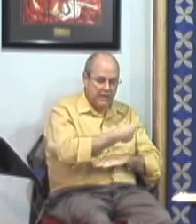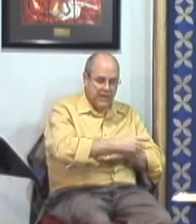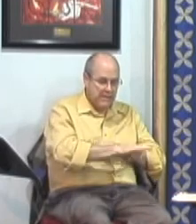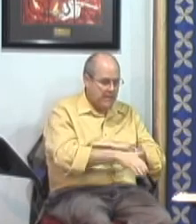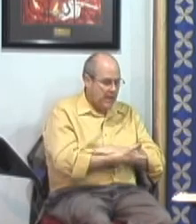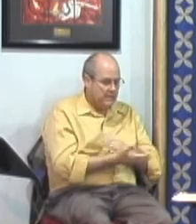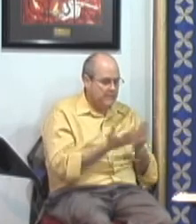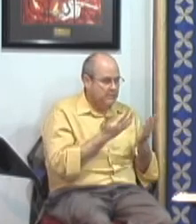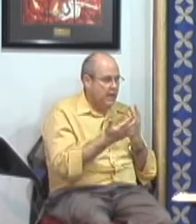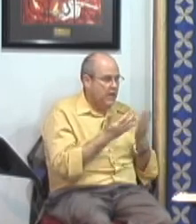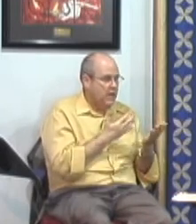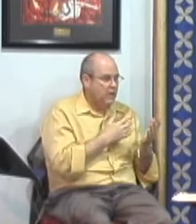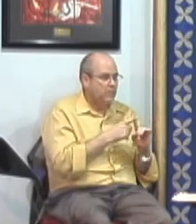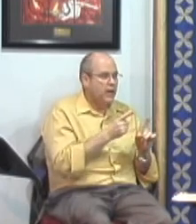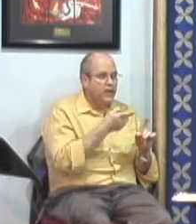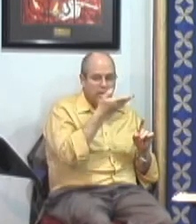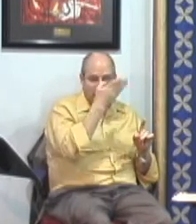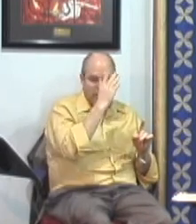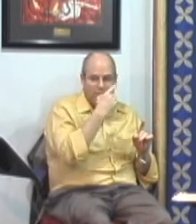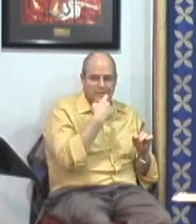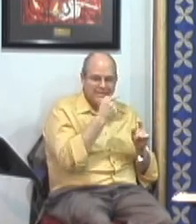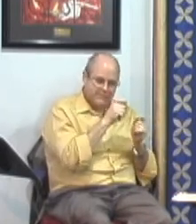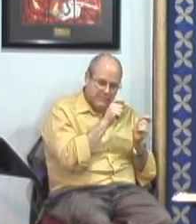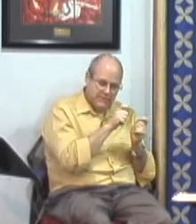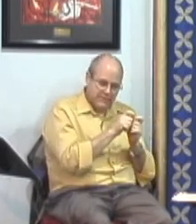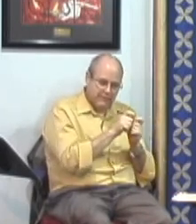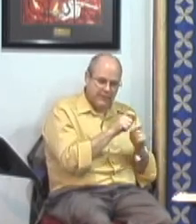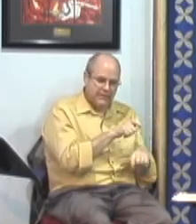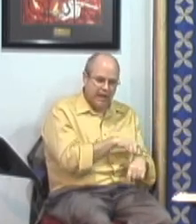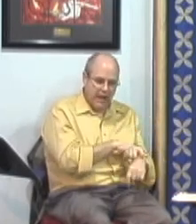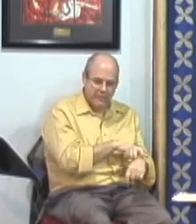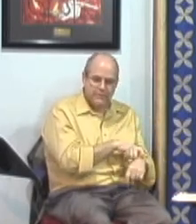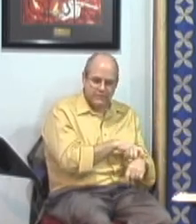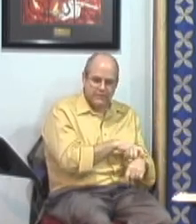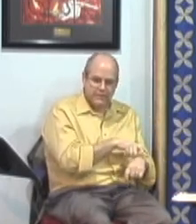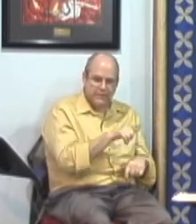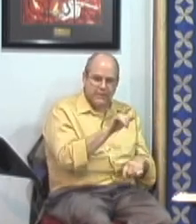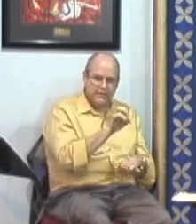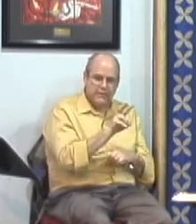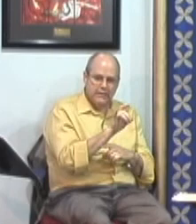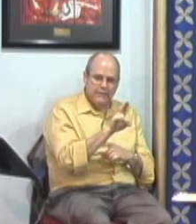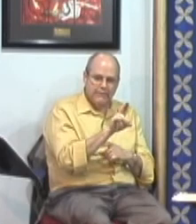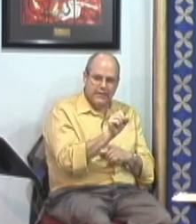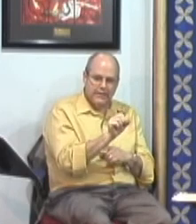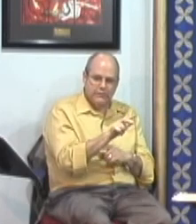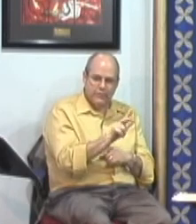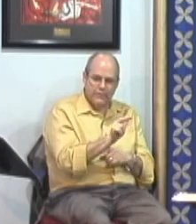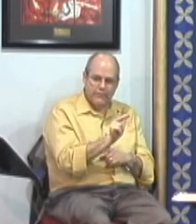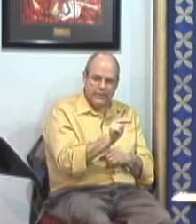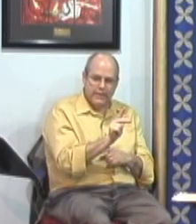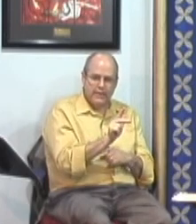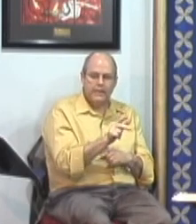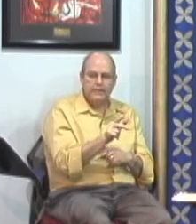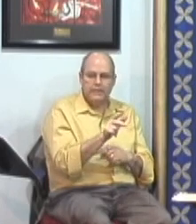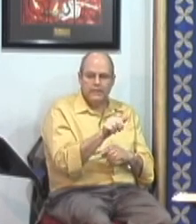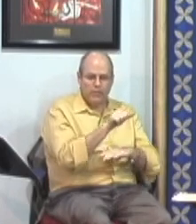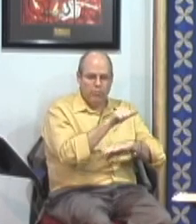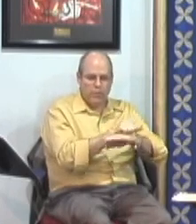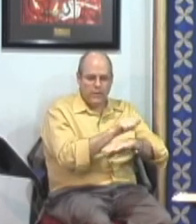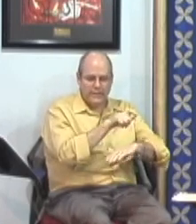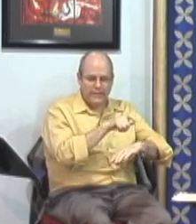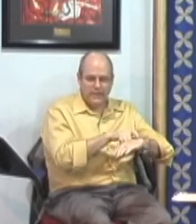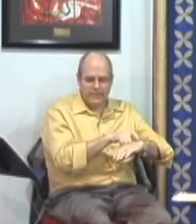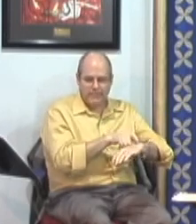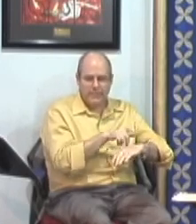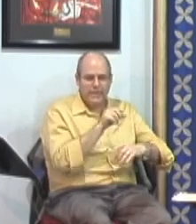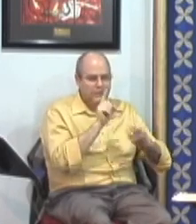or night. But God did appoint some specific times in Leviticus chapter 23, which we call the Moedim, the appointed